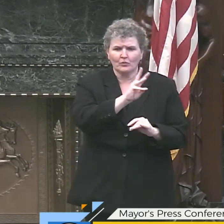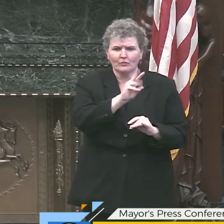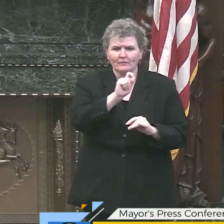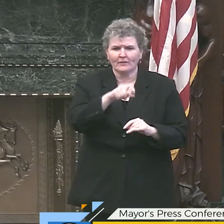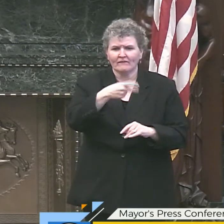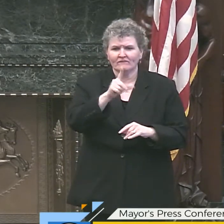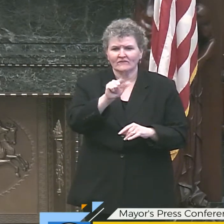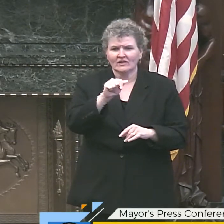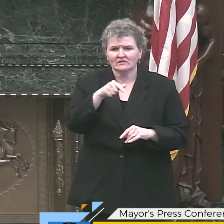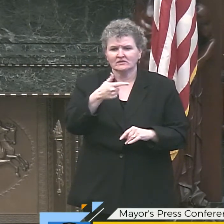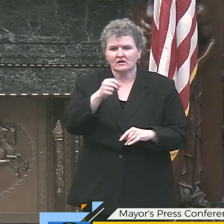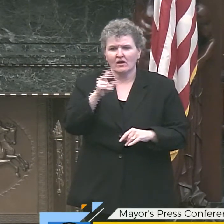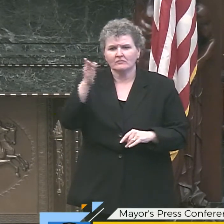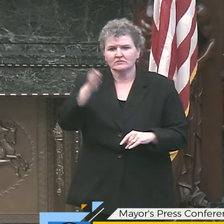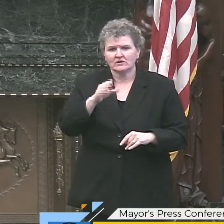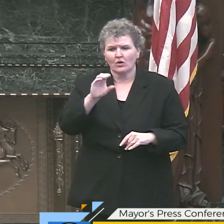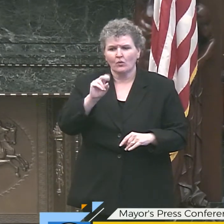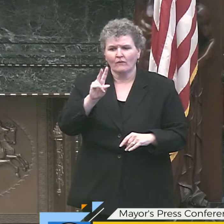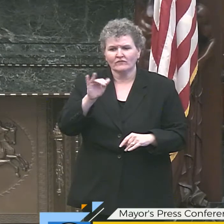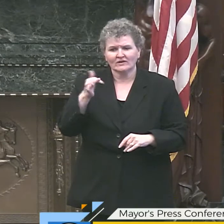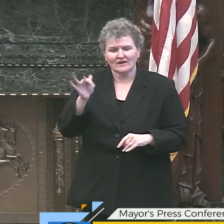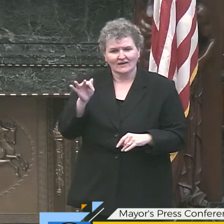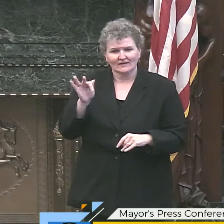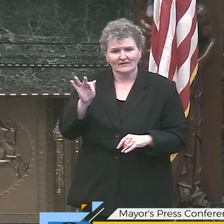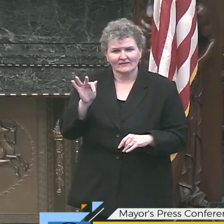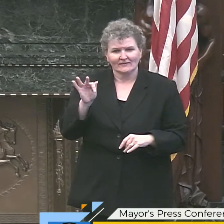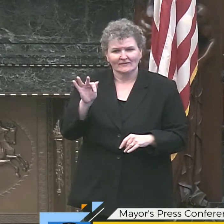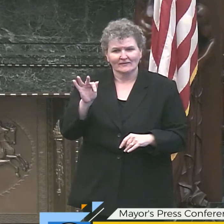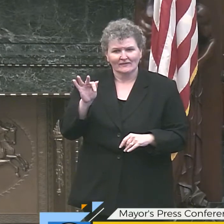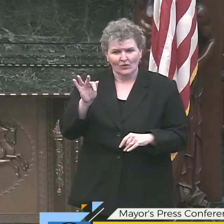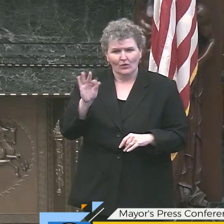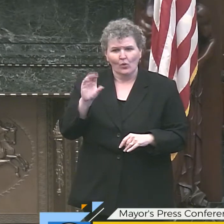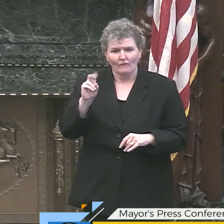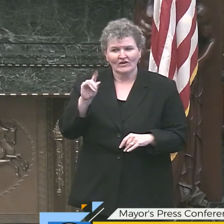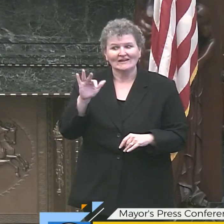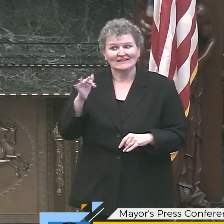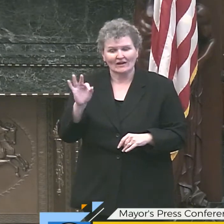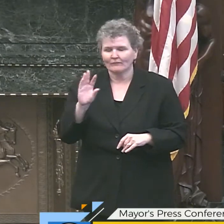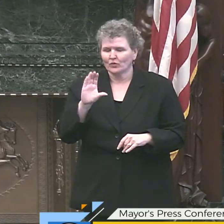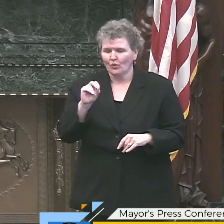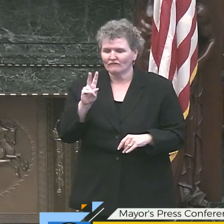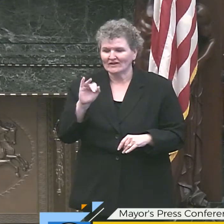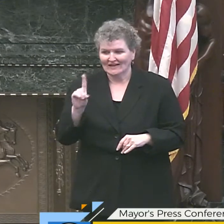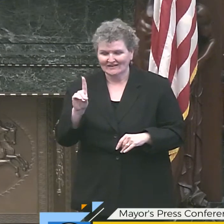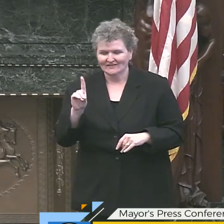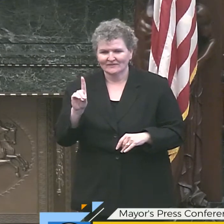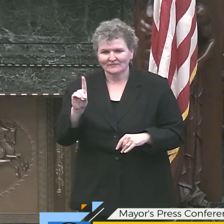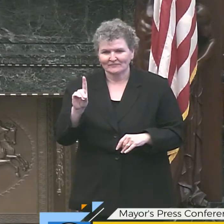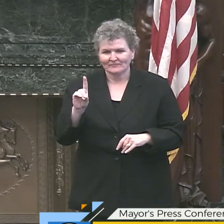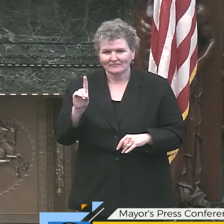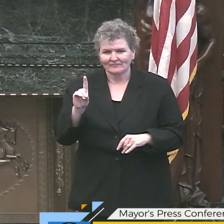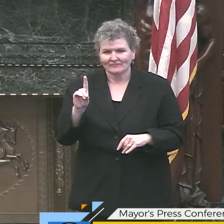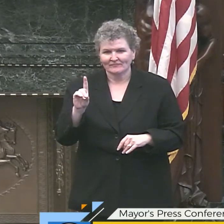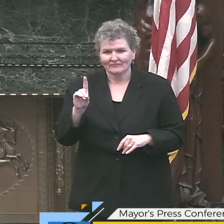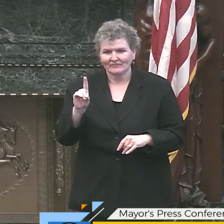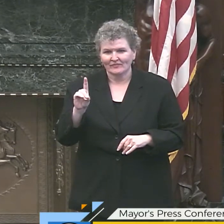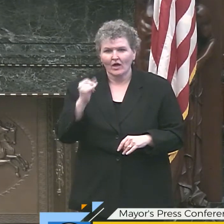www.phila.gov/COVID, that's COVID. And if you have medical questions, 24/7, you can call